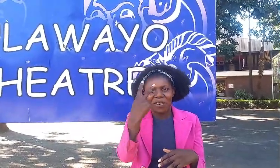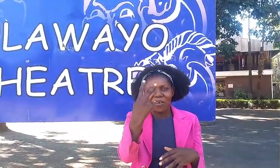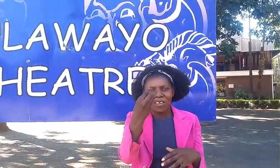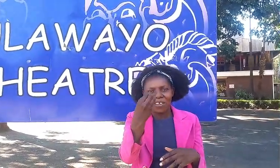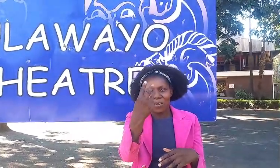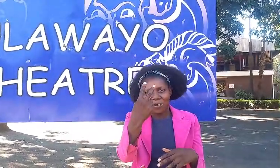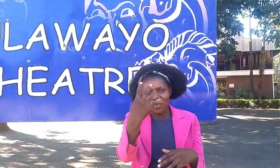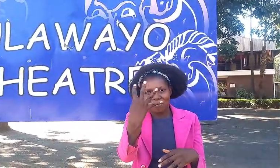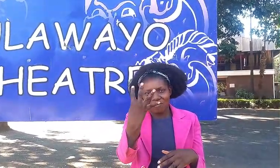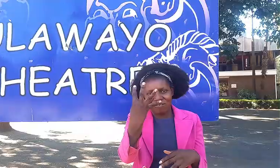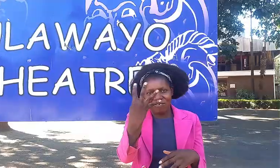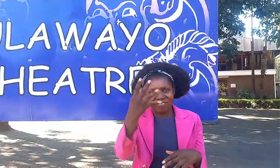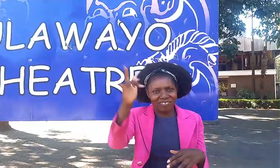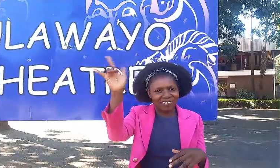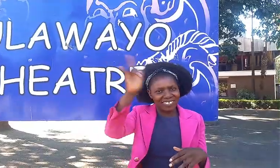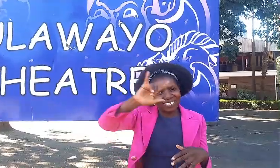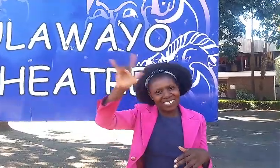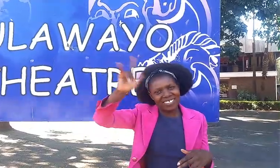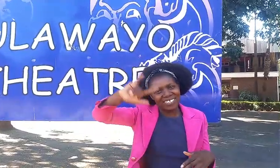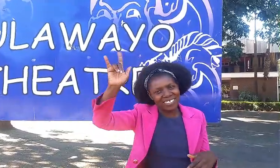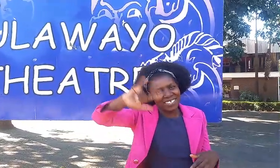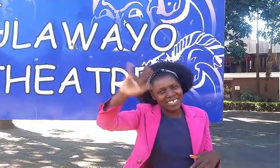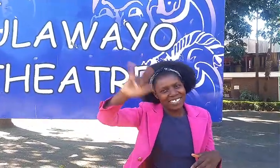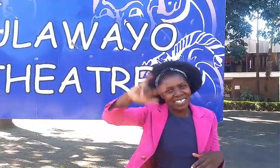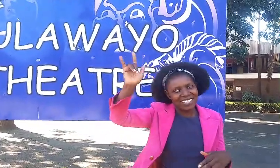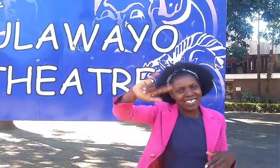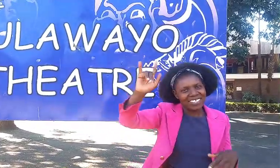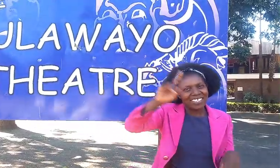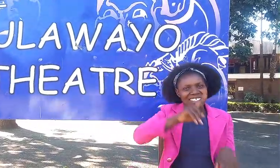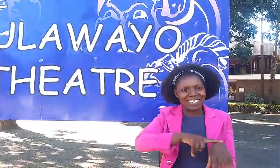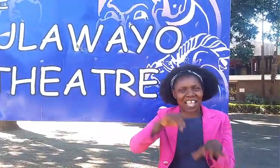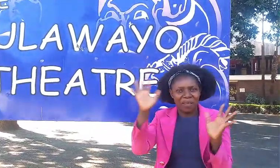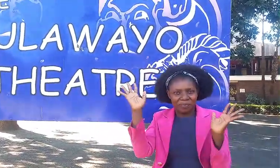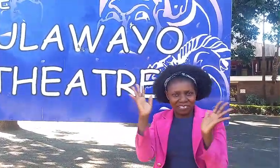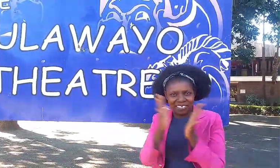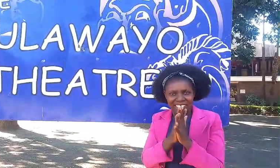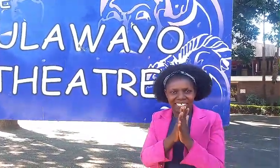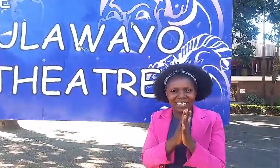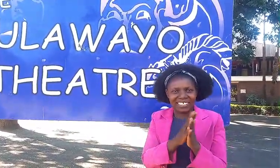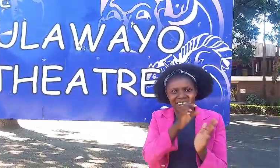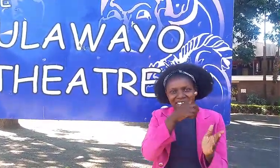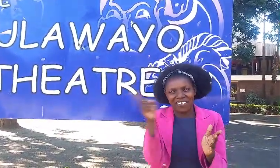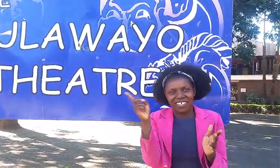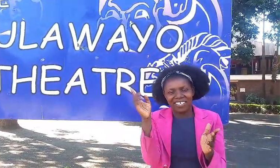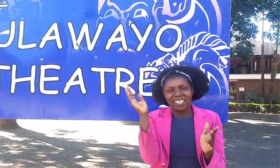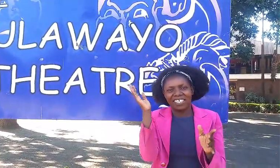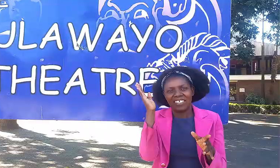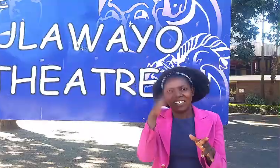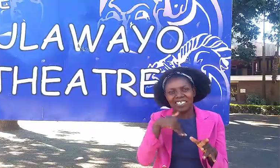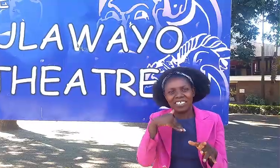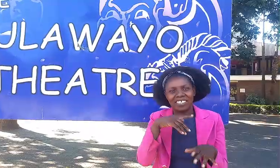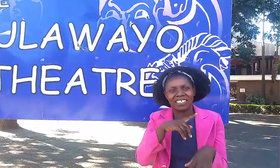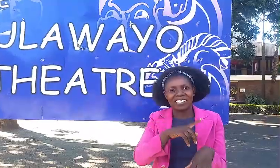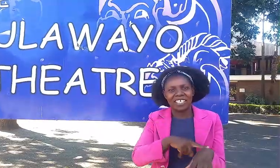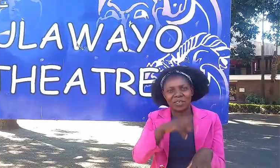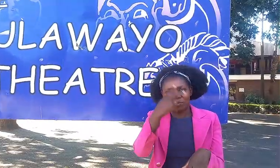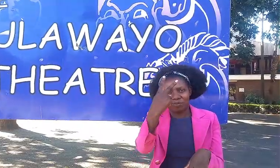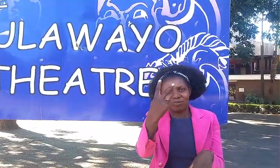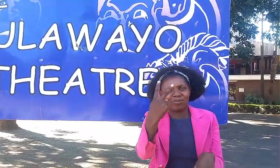there as Zimbabweans who came here to watch plays, to watch different shows here. So today